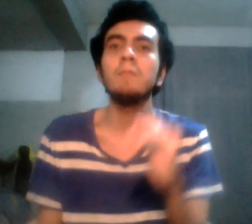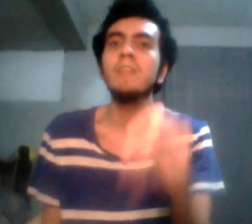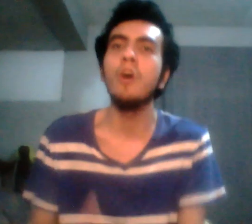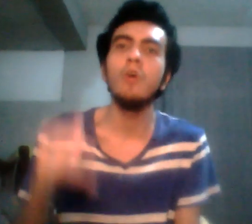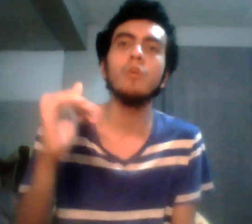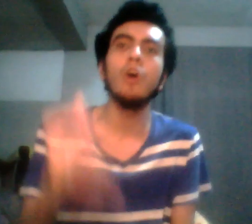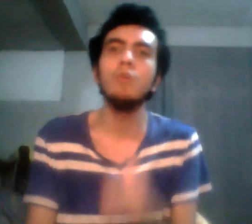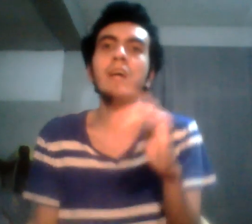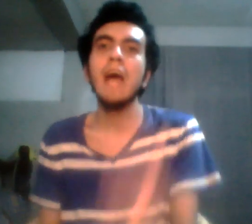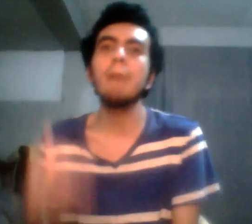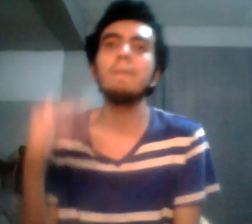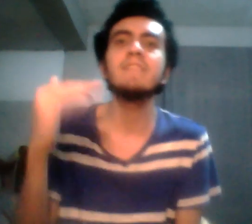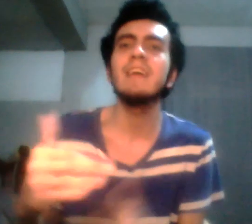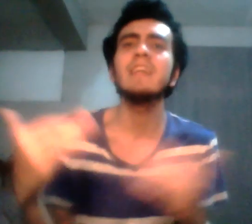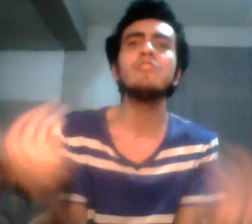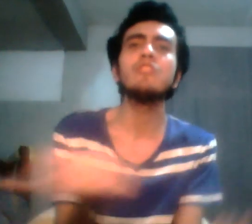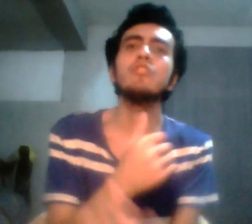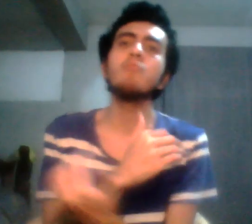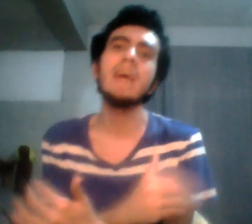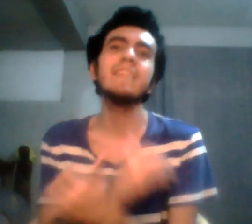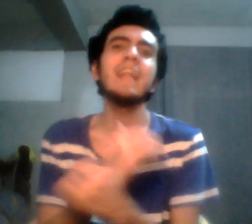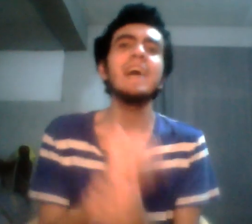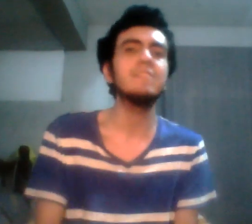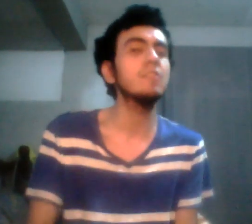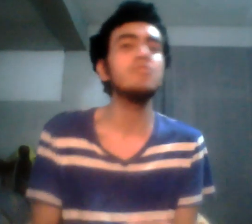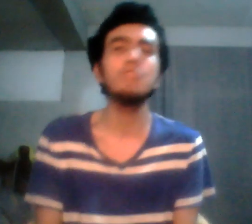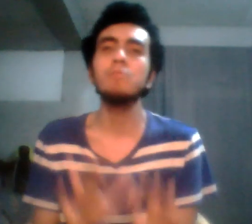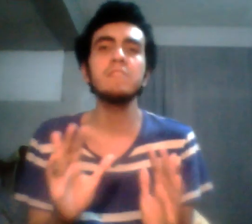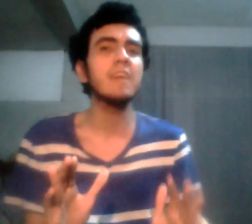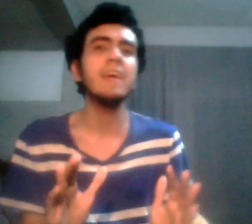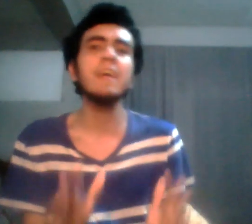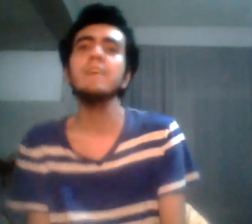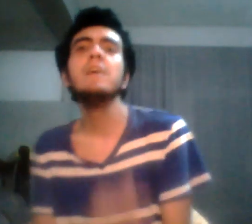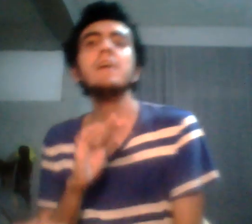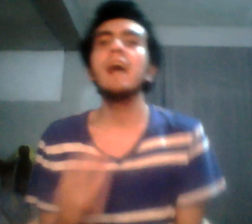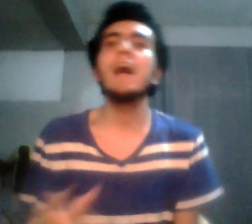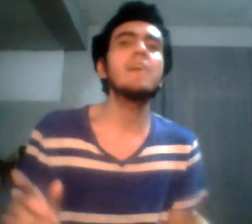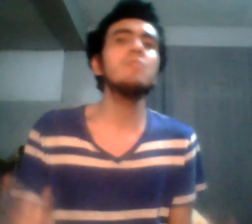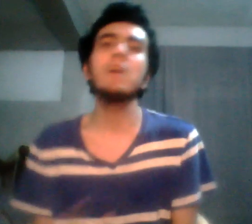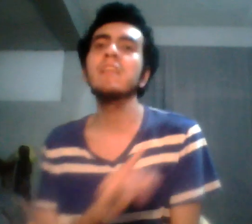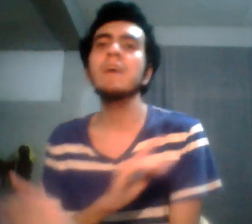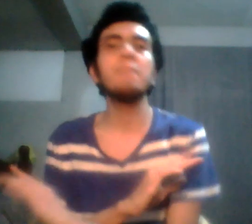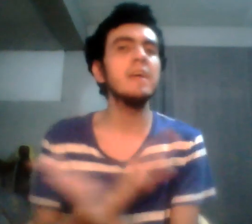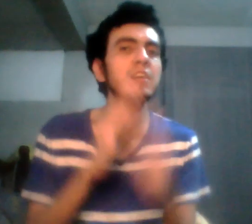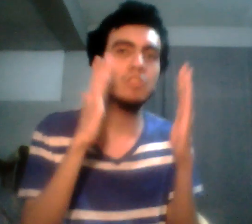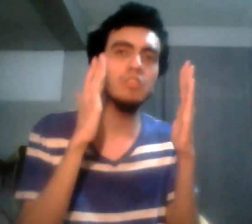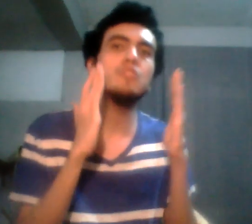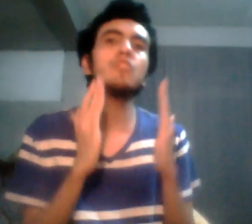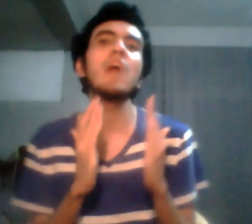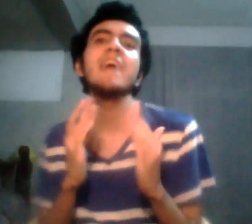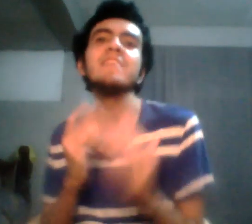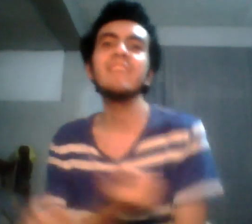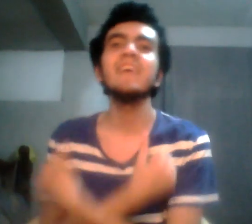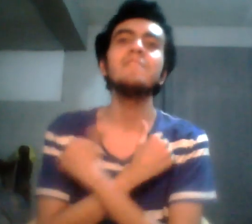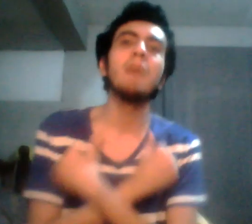even know. Oh, I've been telling you white lies so you will stay. I don't wanna make you cry, stay here